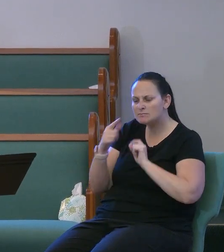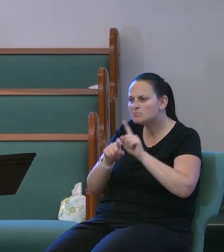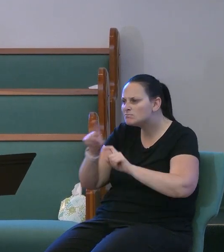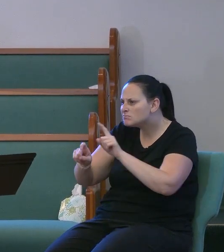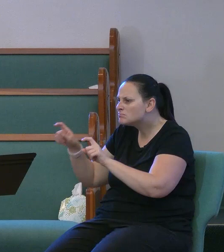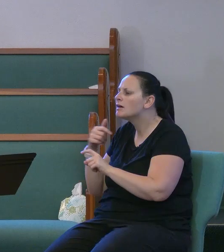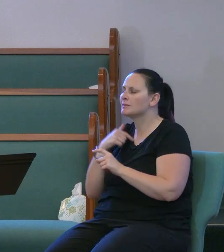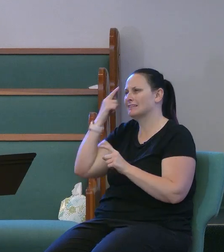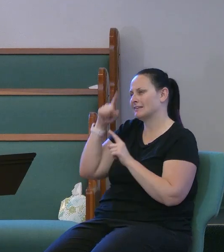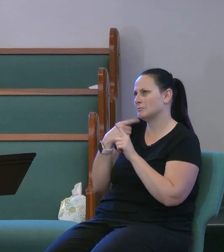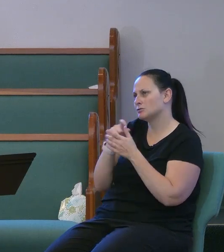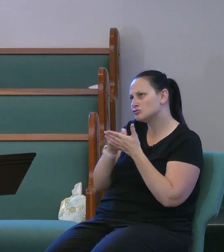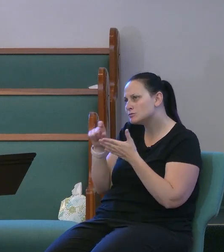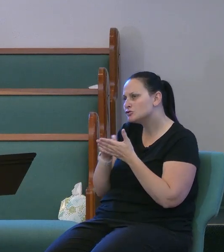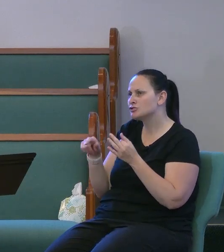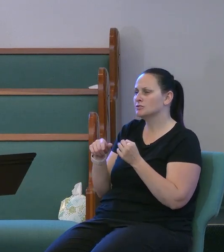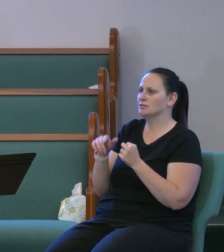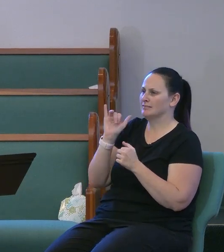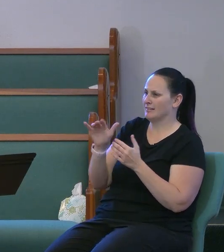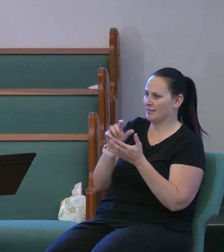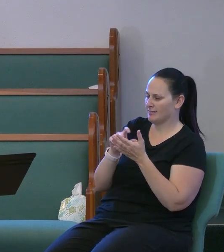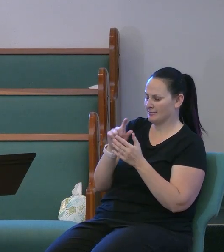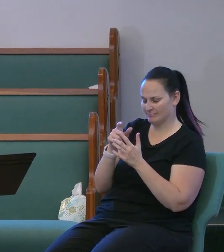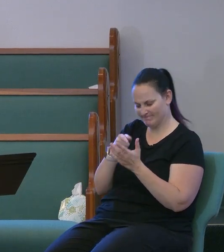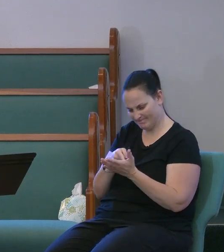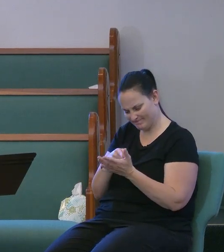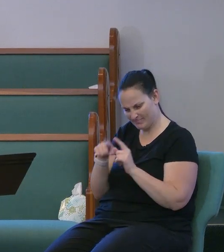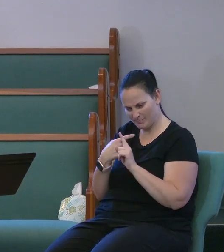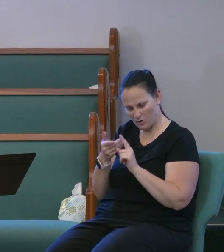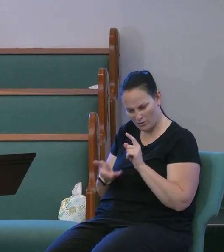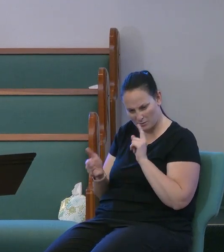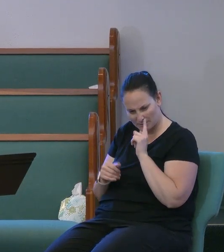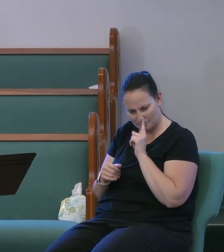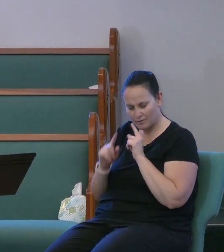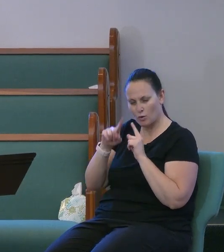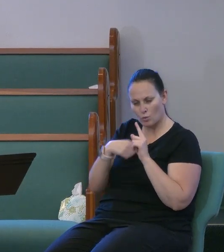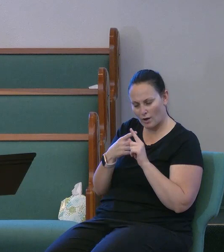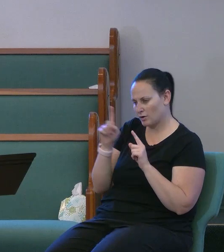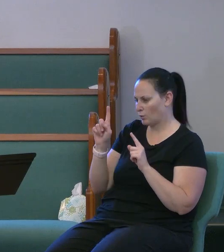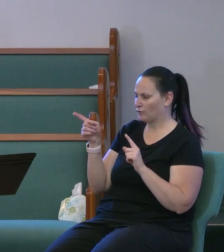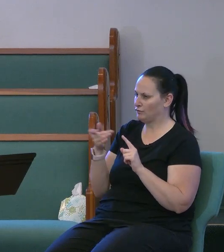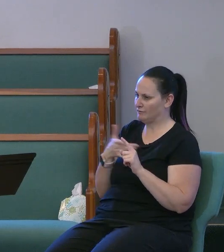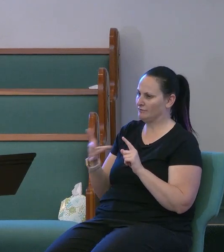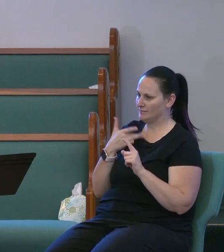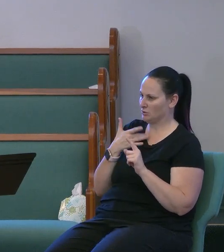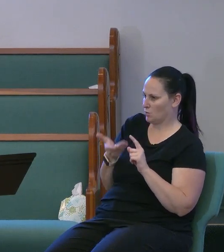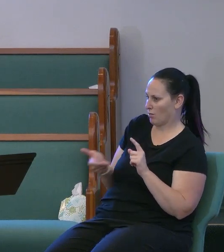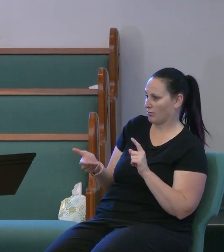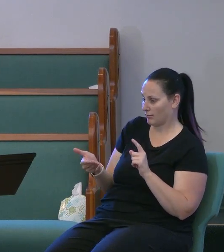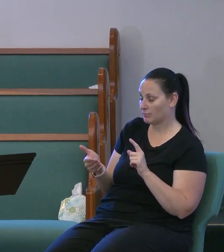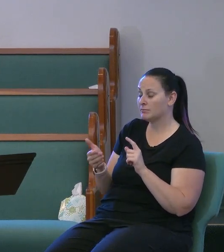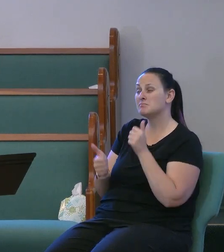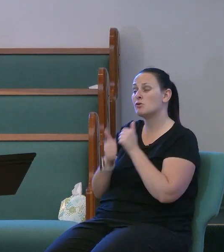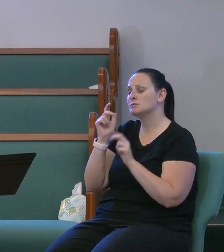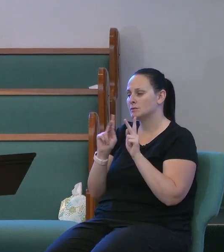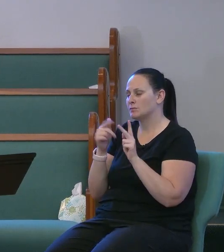this scripture and this passage about welcoming. When and where have you been welcomed? Now, most of the people that I've